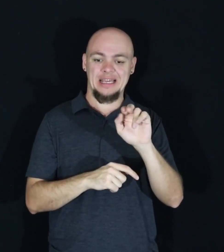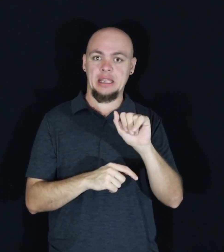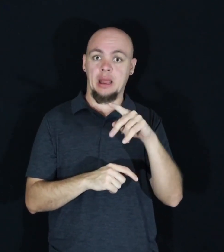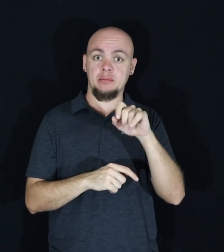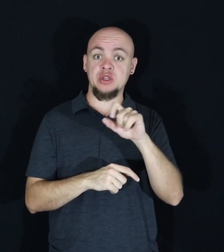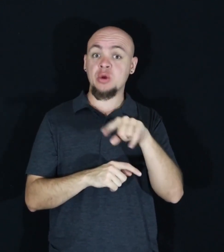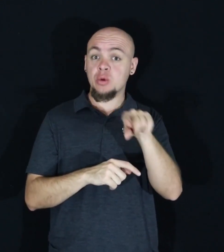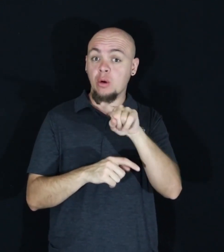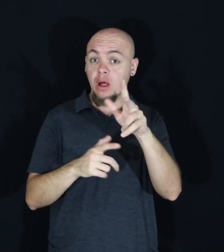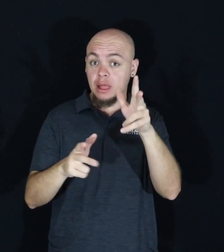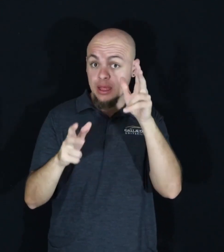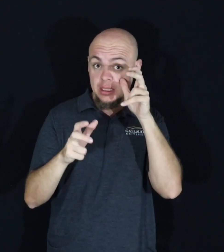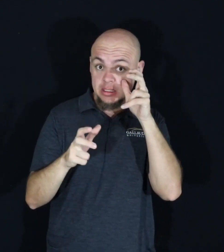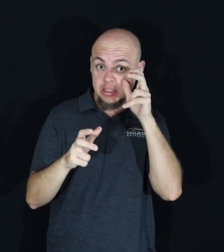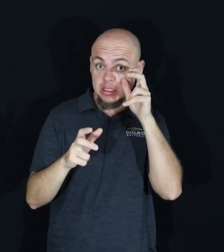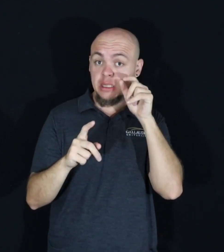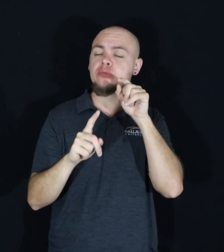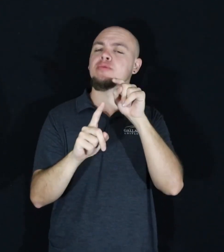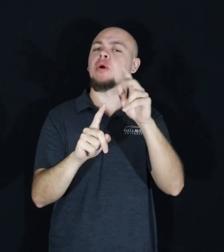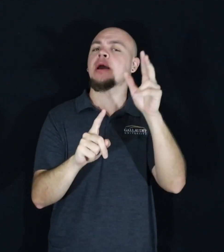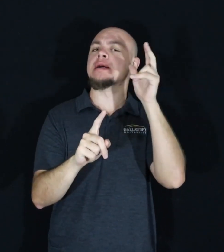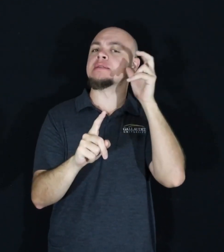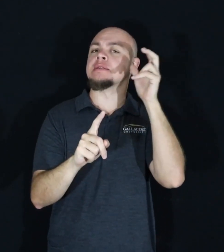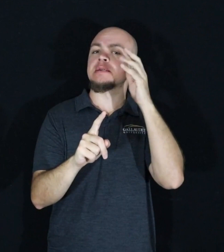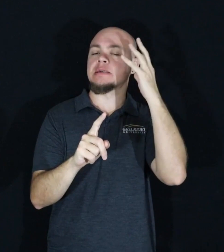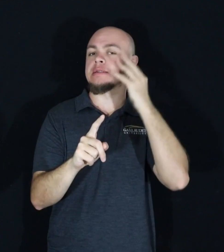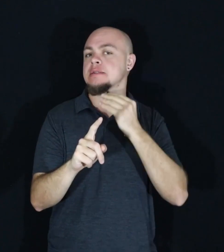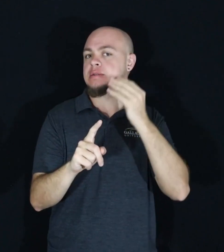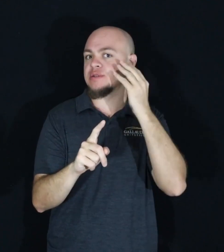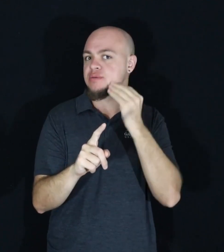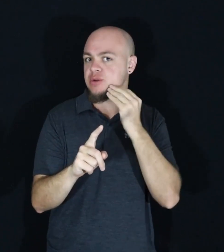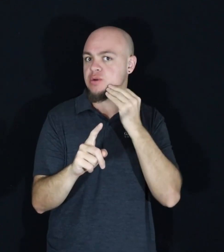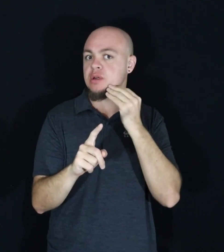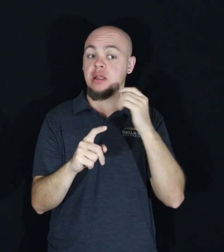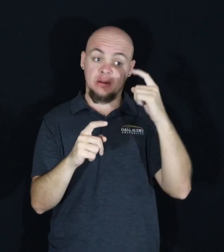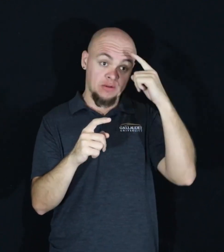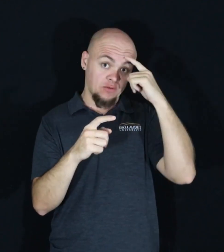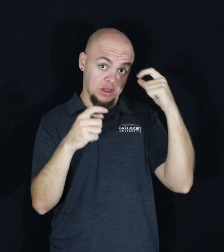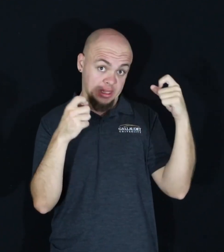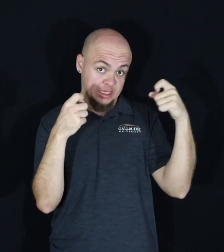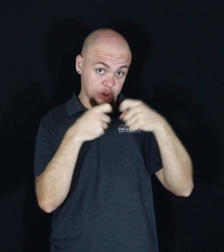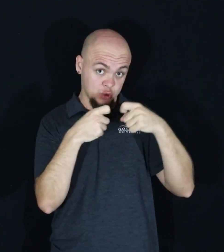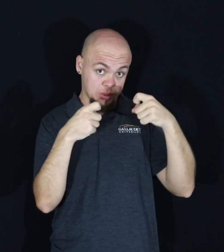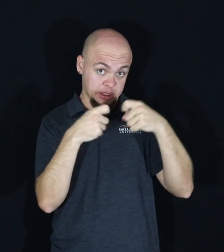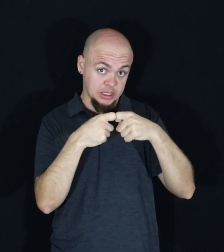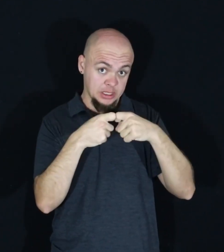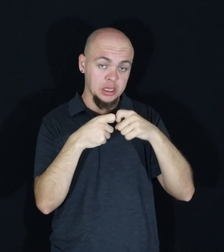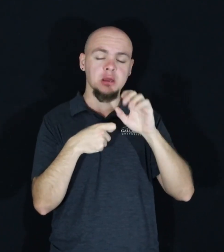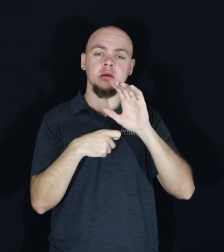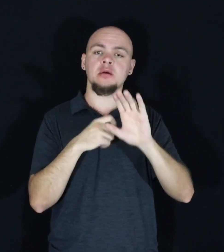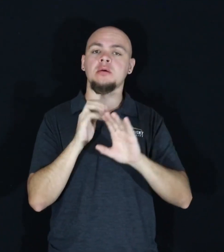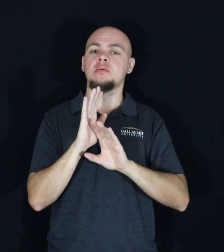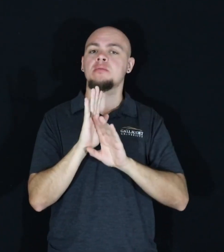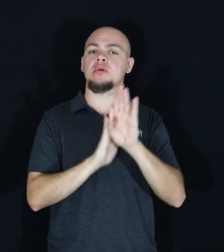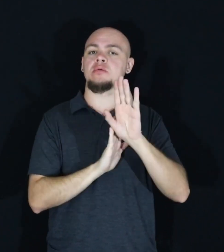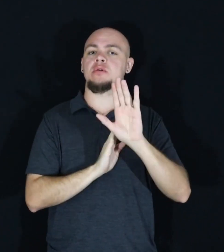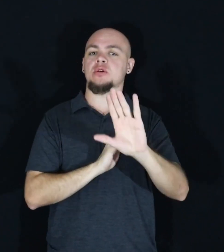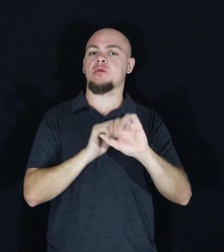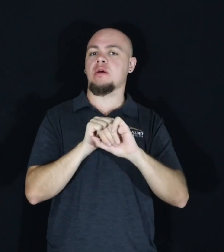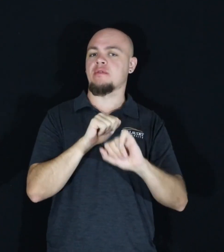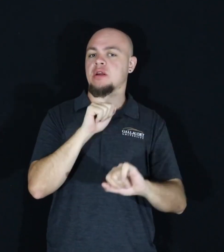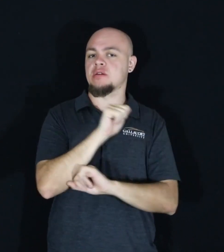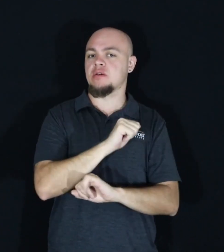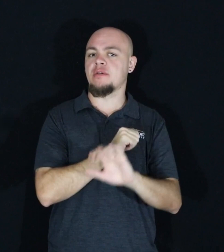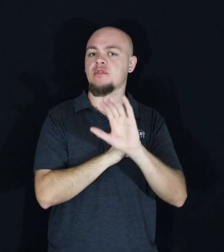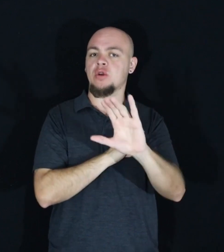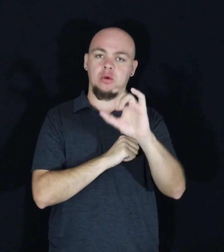me, you're experiencing a dynamic fluctuation of electrical activity in your brain that forms the foundation